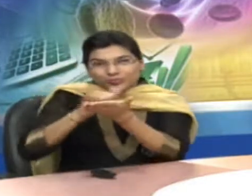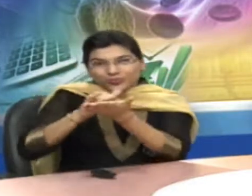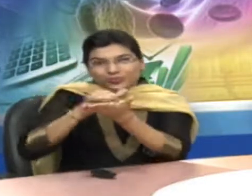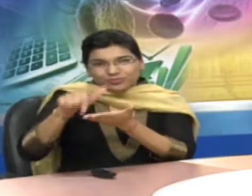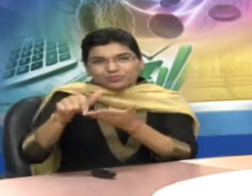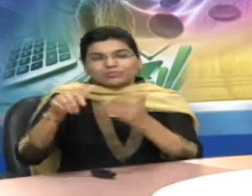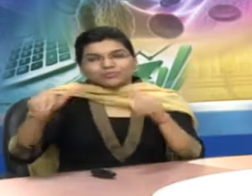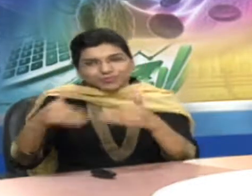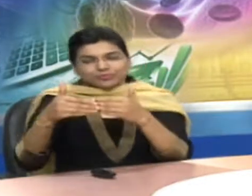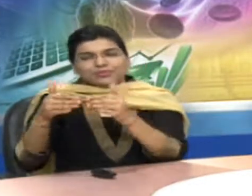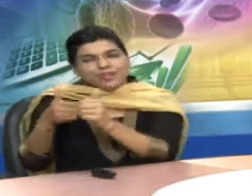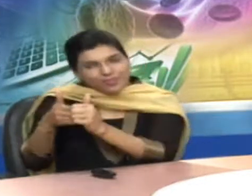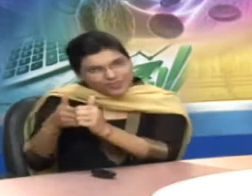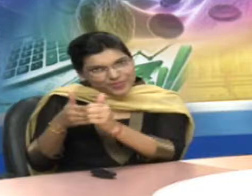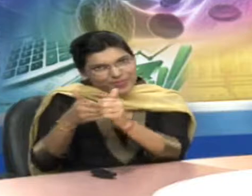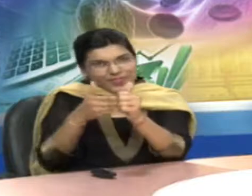the corner of